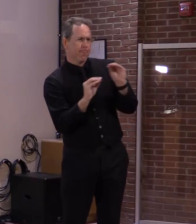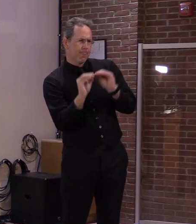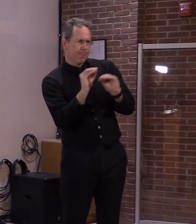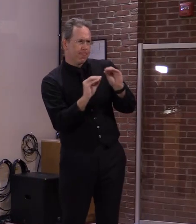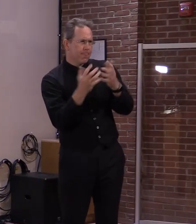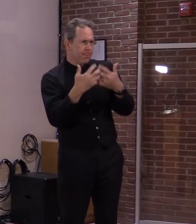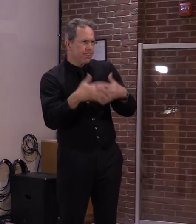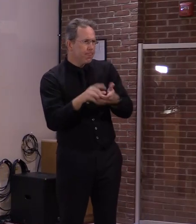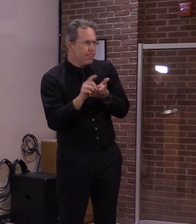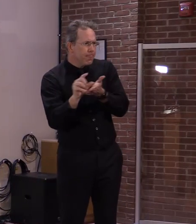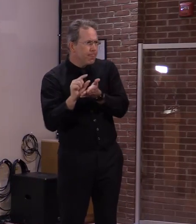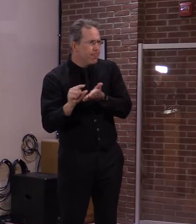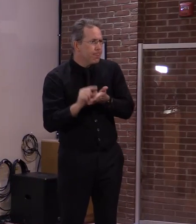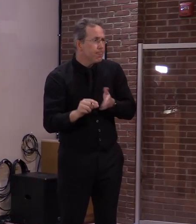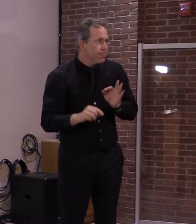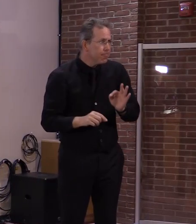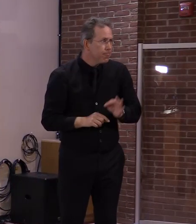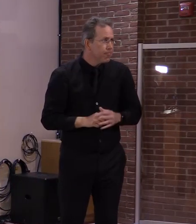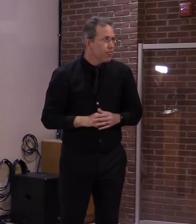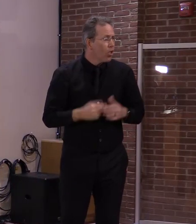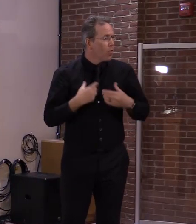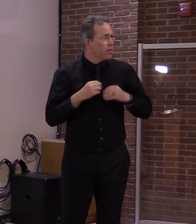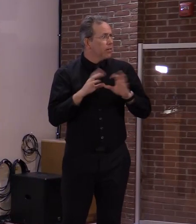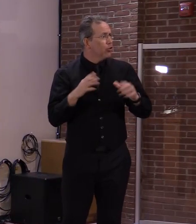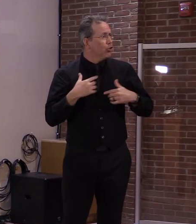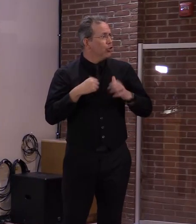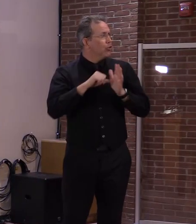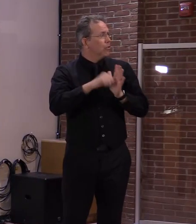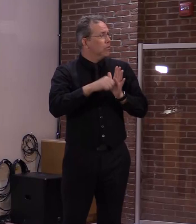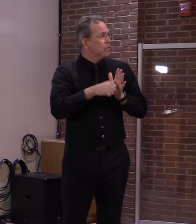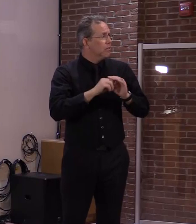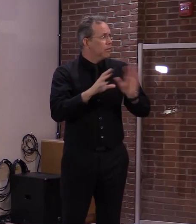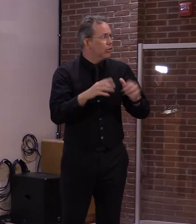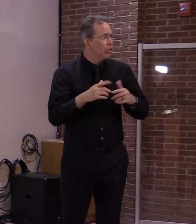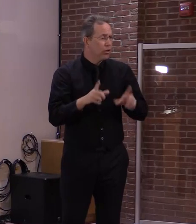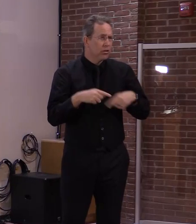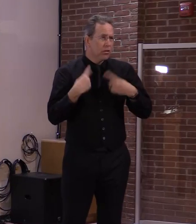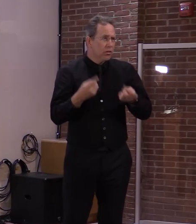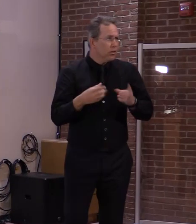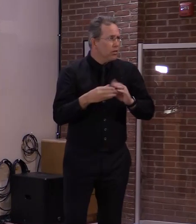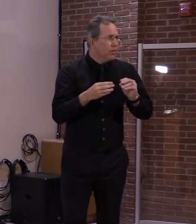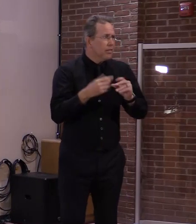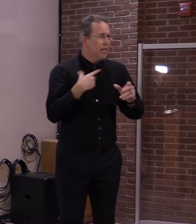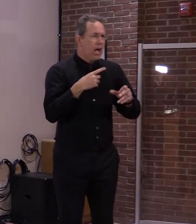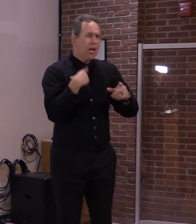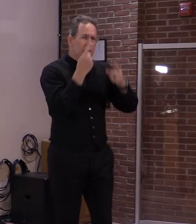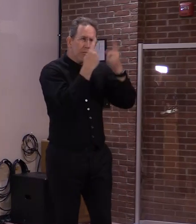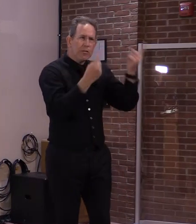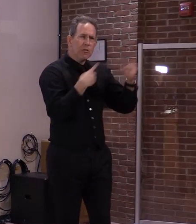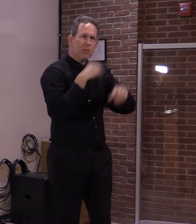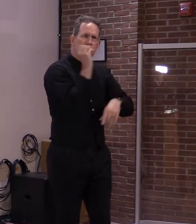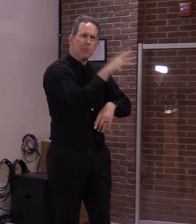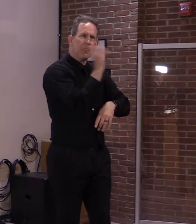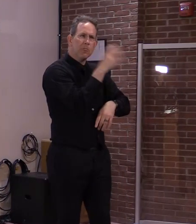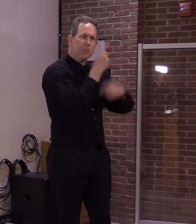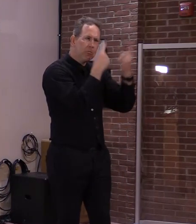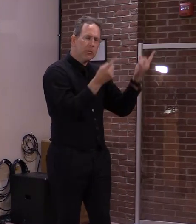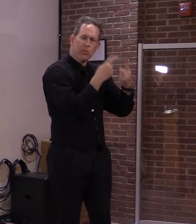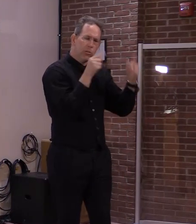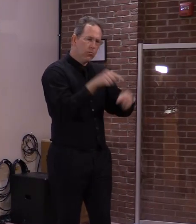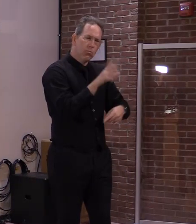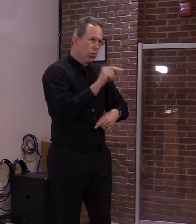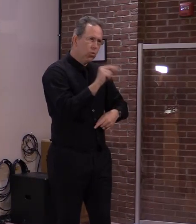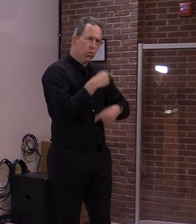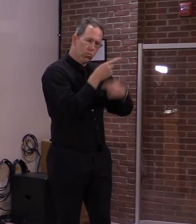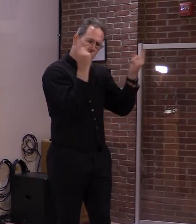a situation, and there's the budget is not something that I agree with, I wouldn't hesitate